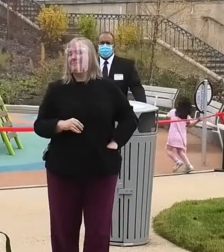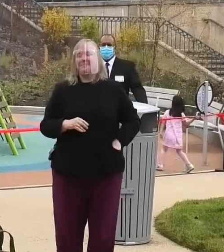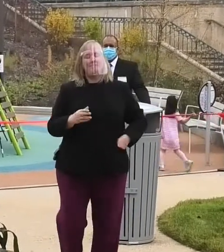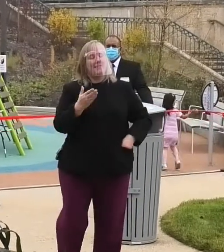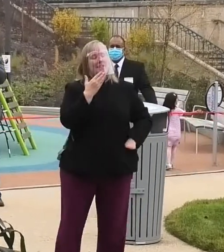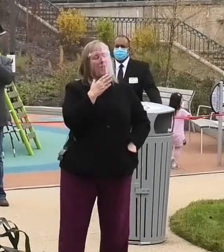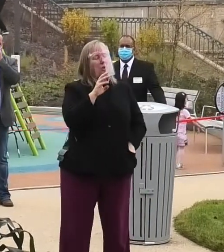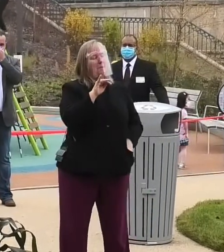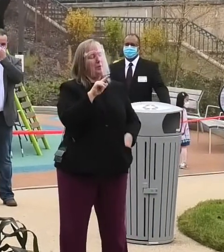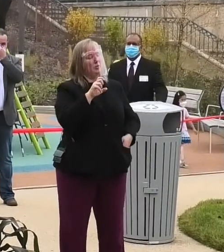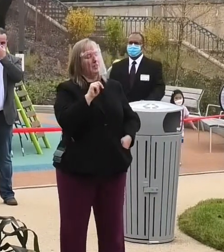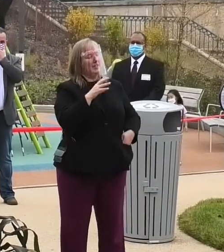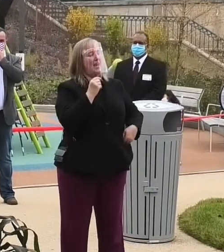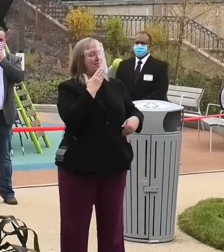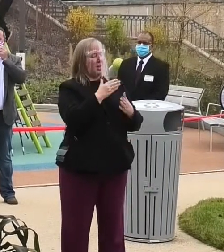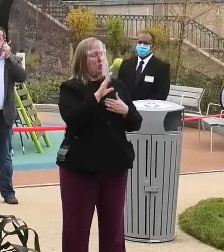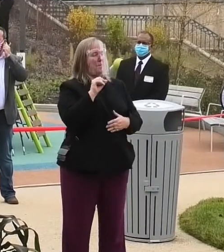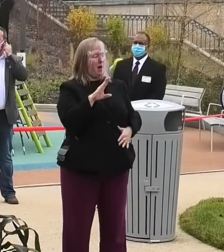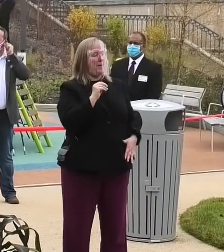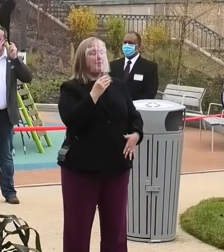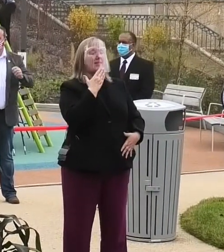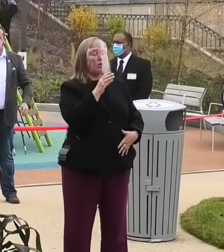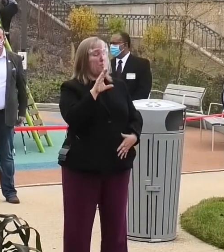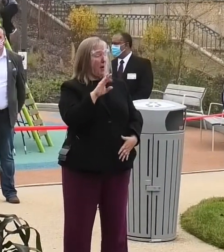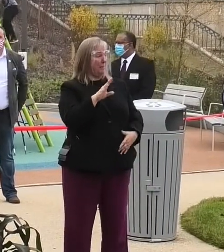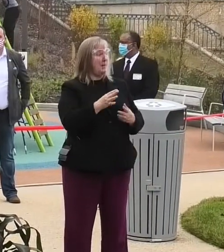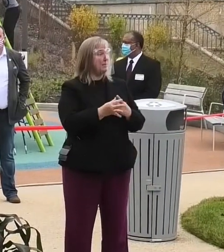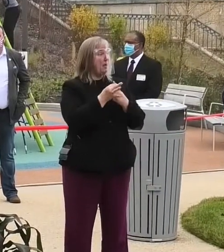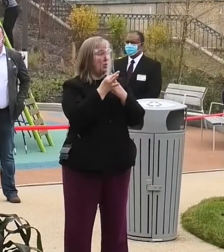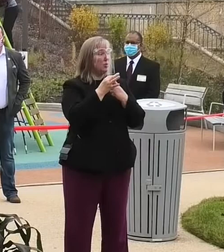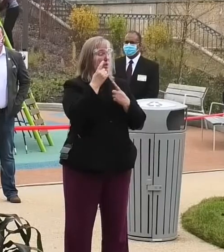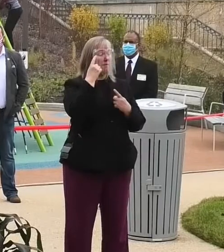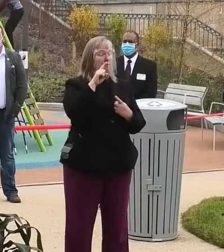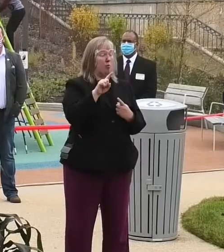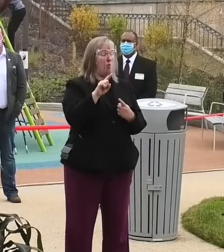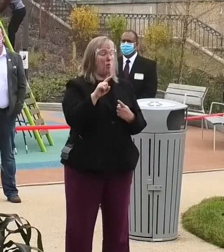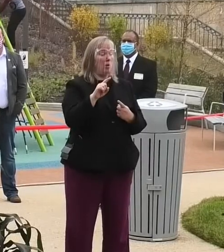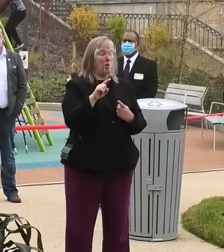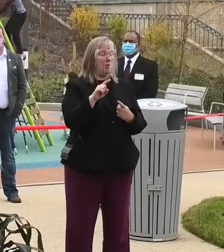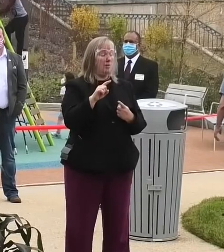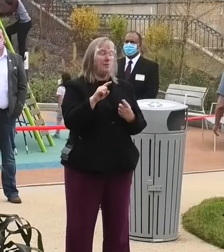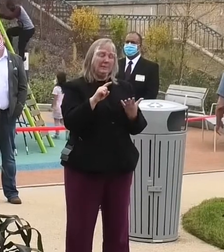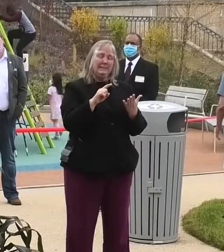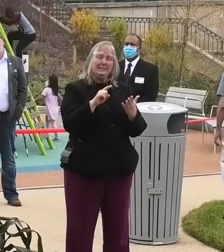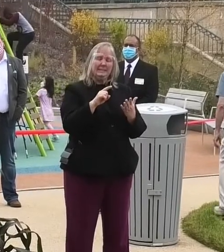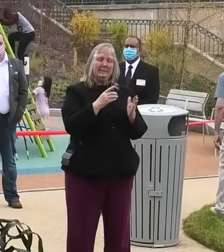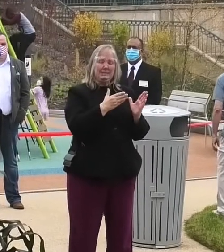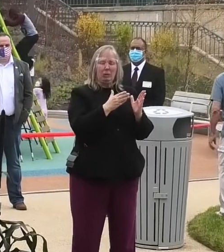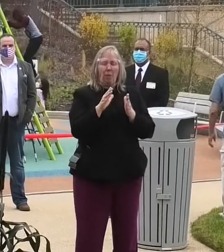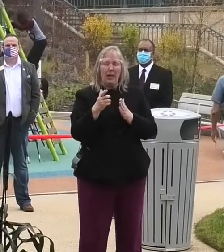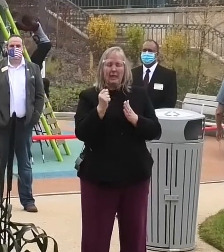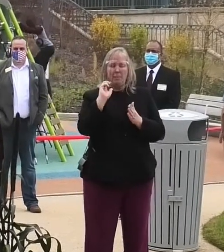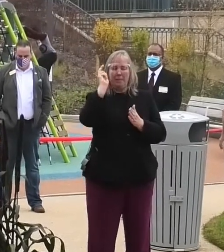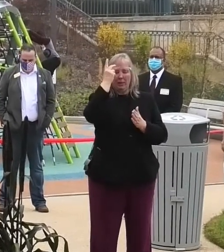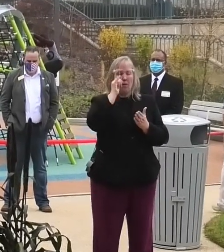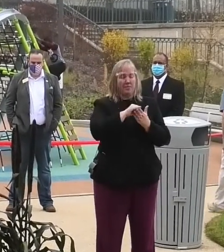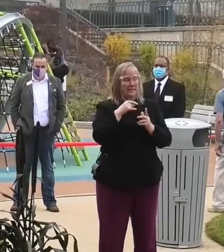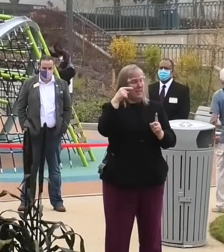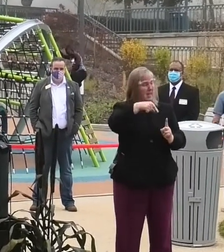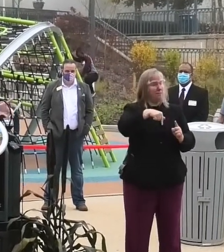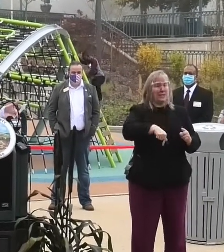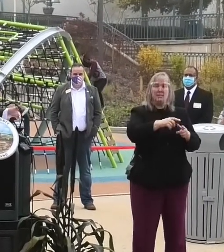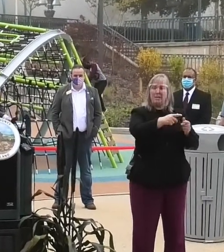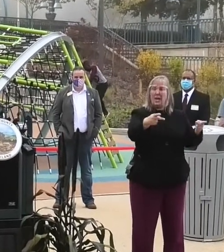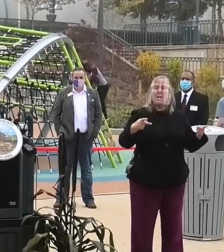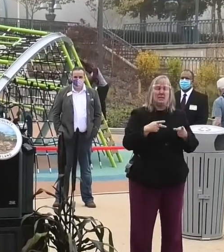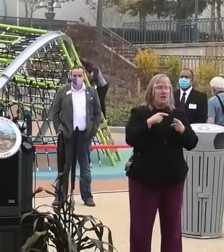Thank you, Milton, and thank you, Bob. And thank you, Bob, especially for going a little political, which is the intent of this space. This is supposed to be